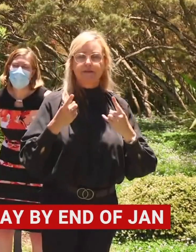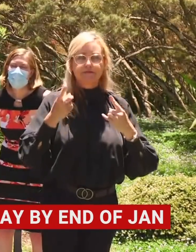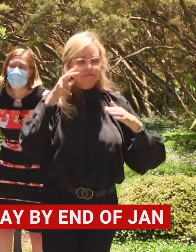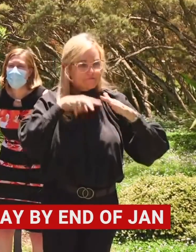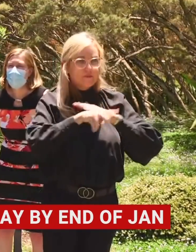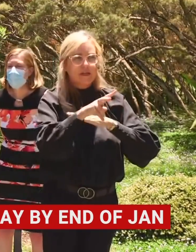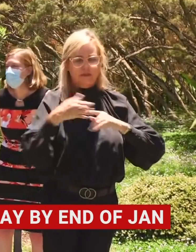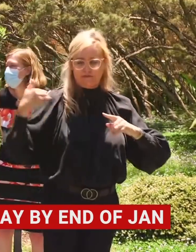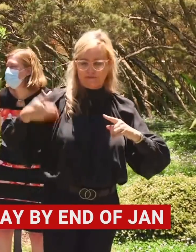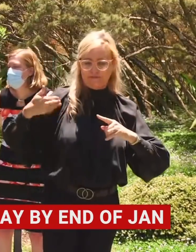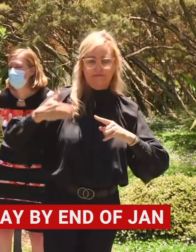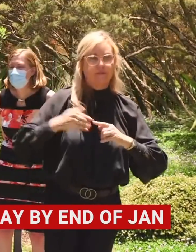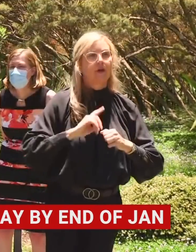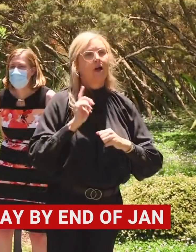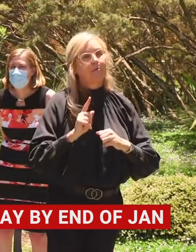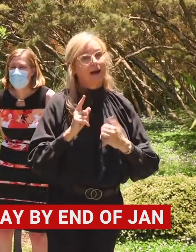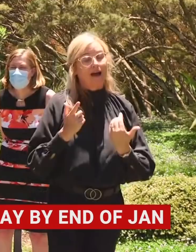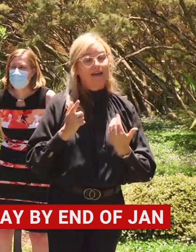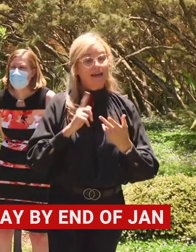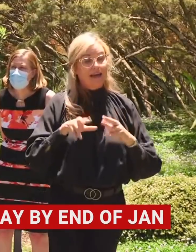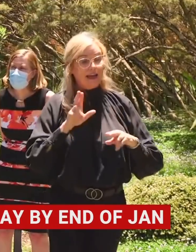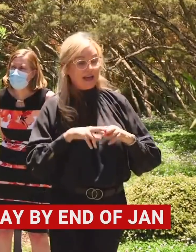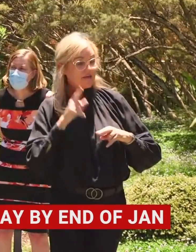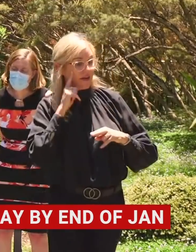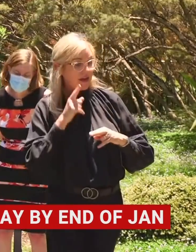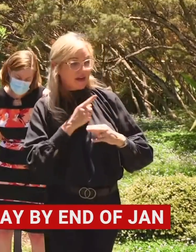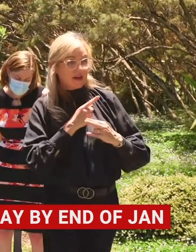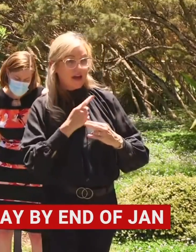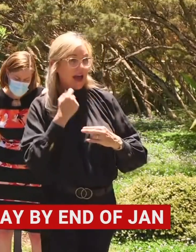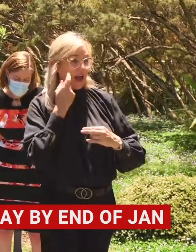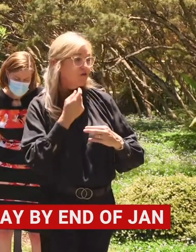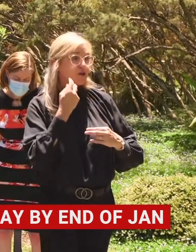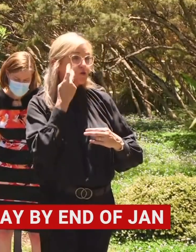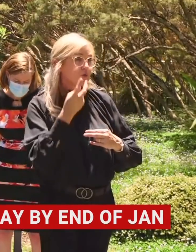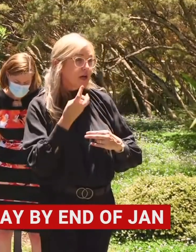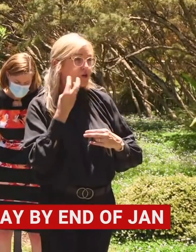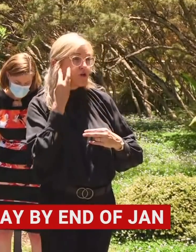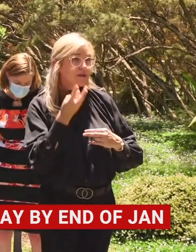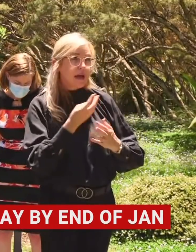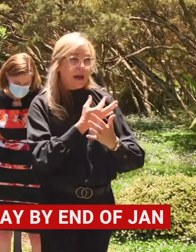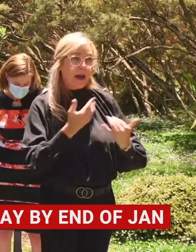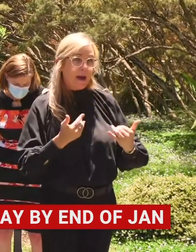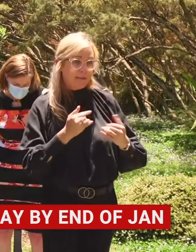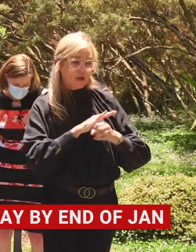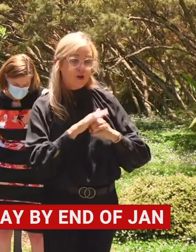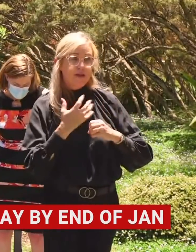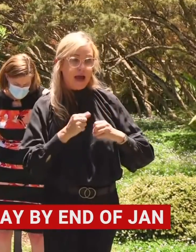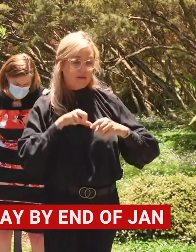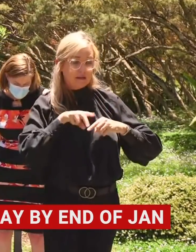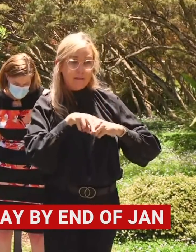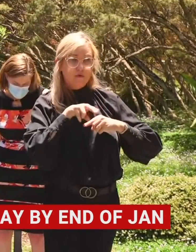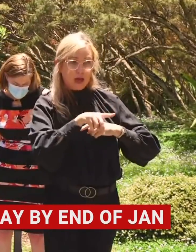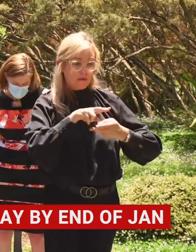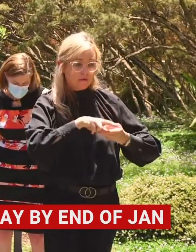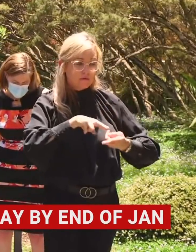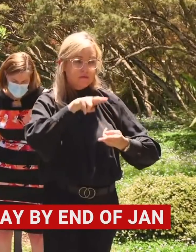Minister has clearly pointed to is if you're looking at a doubling of cases between every 2 and 3 days, then we will see a substantial increase in